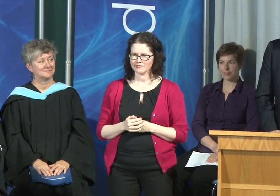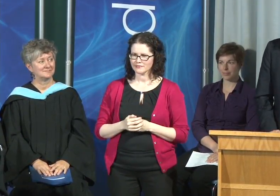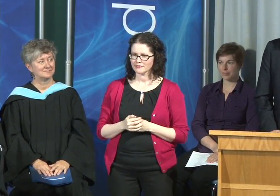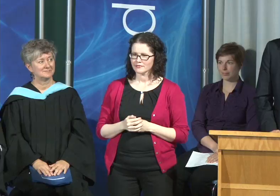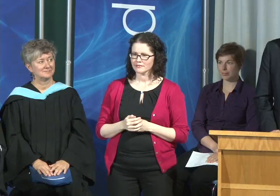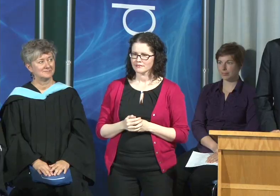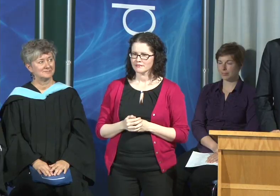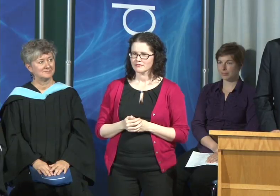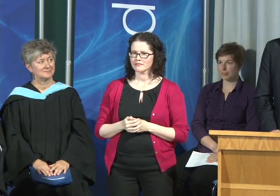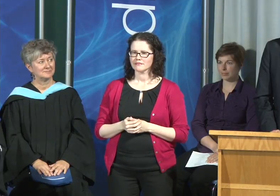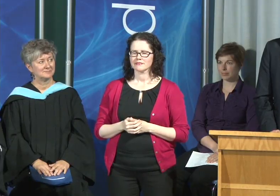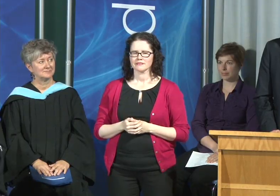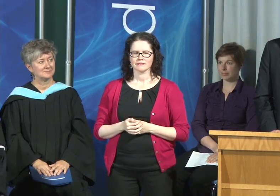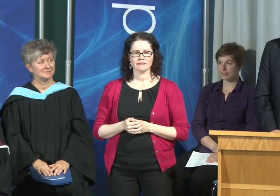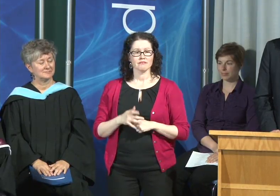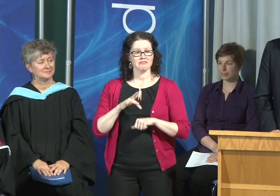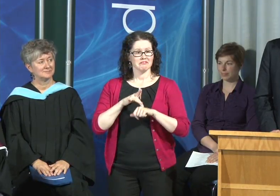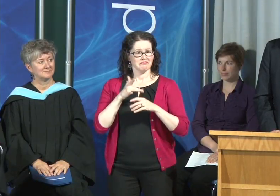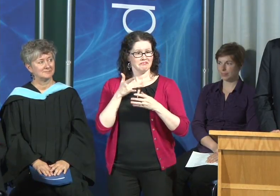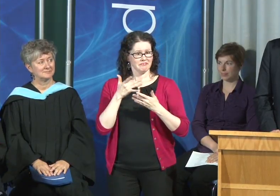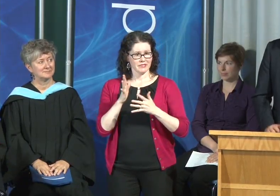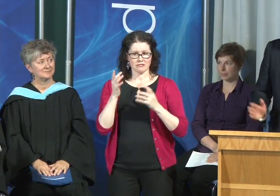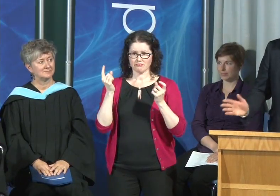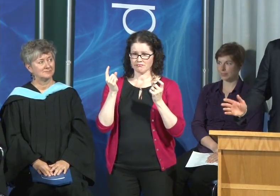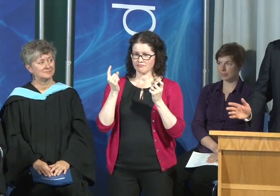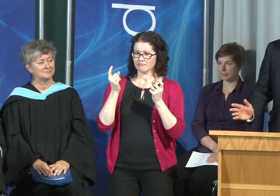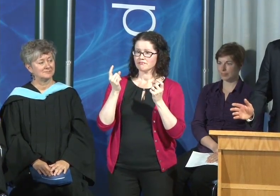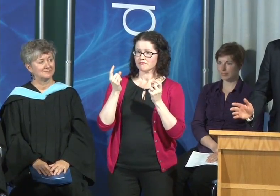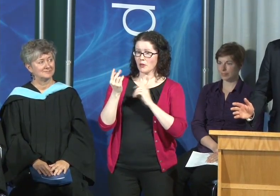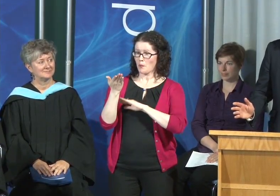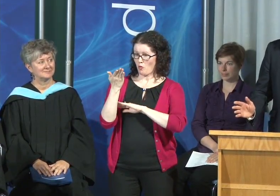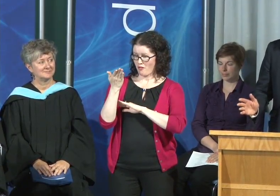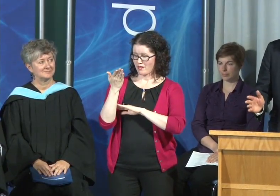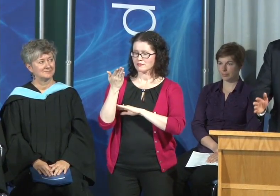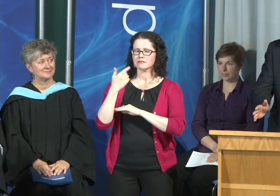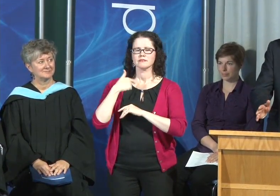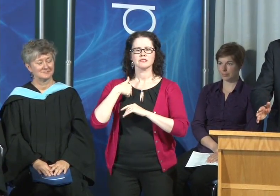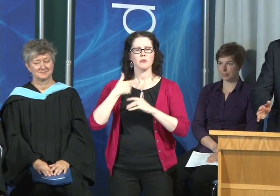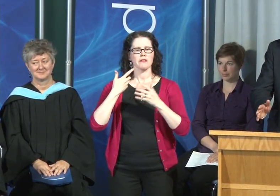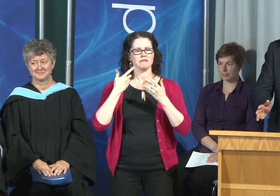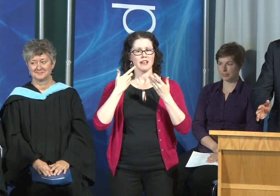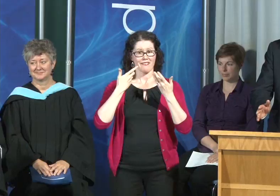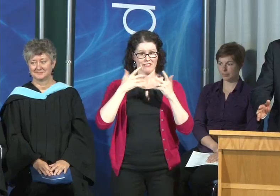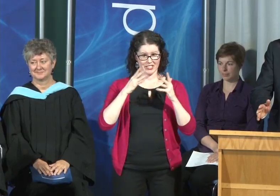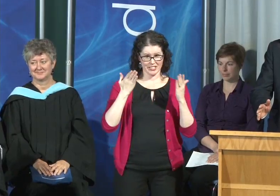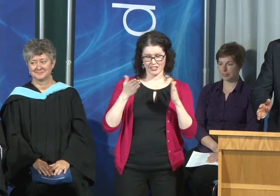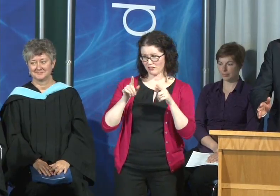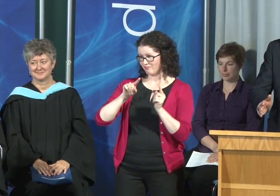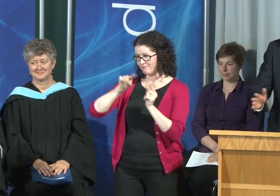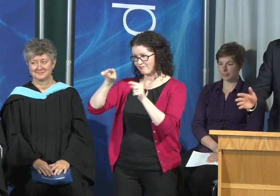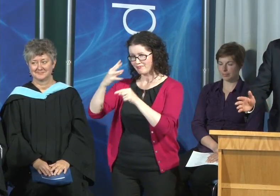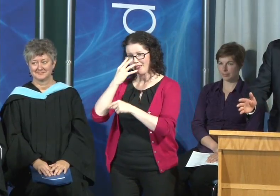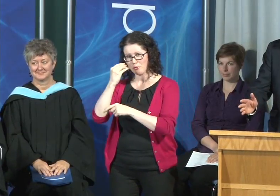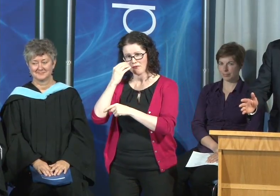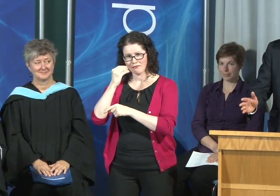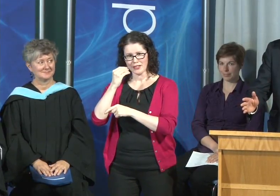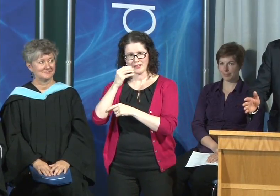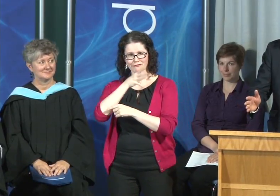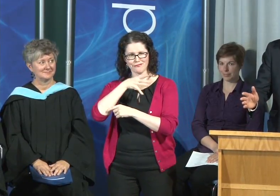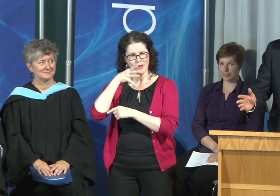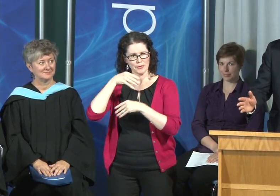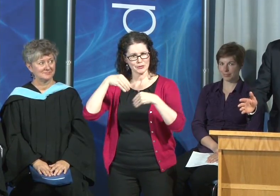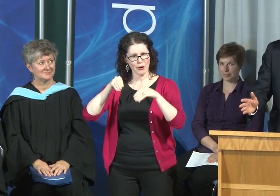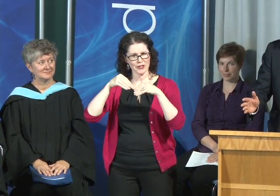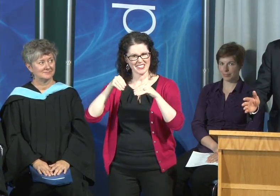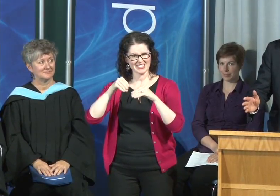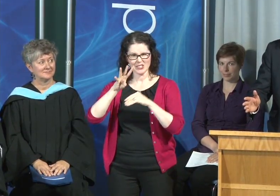ceremony or the convocation this morning, and after I left here, I went to the Wolfville Farmers Market. I had a long grocery list. I was there